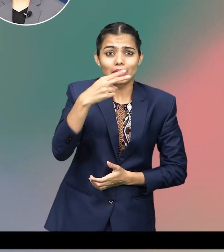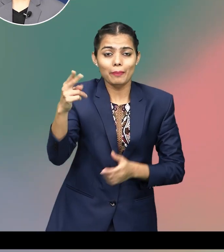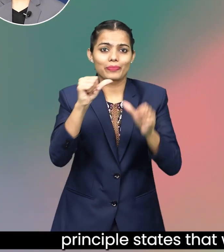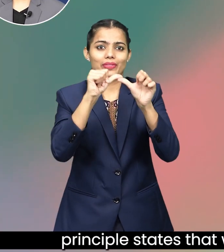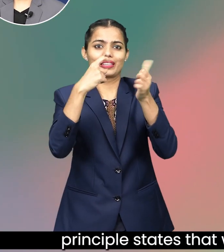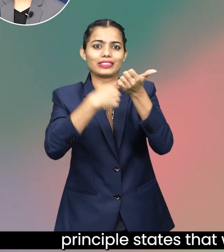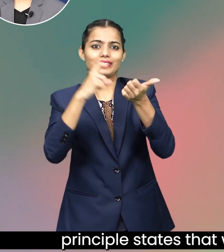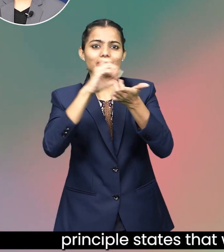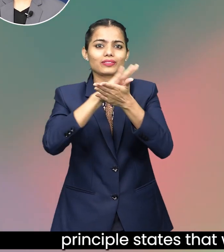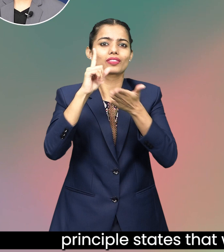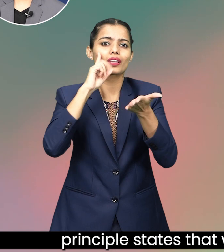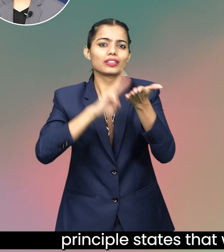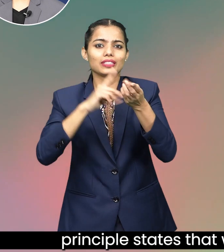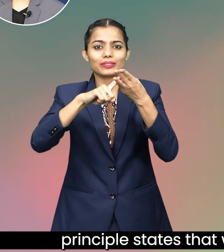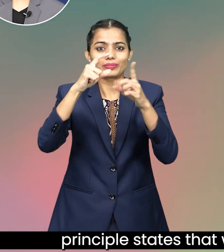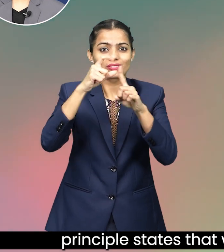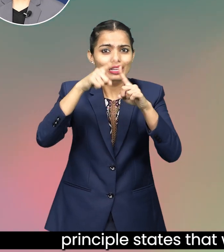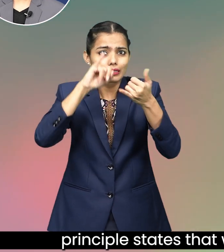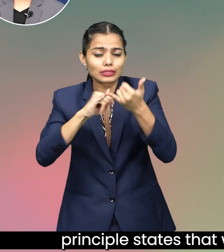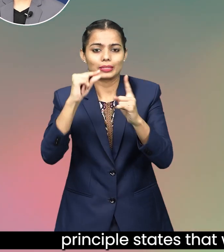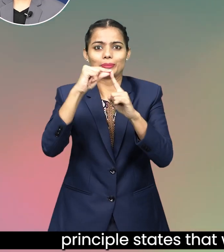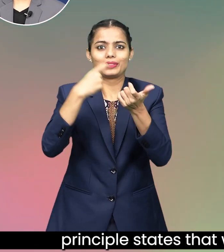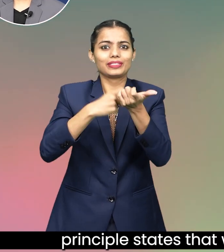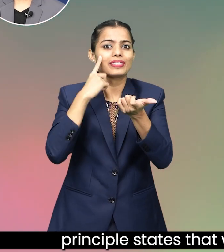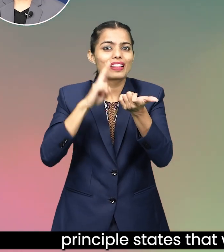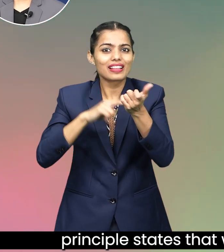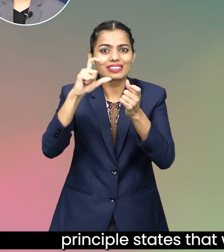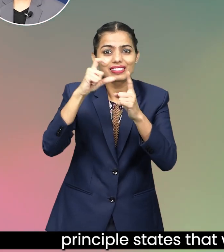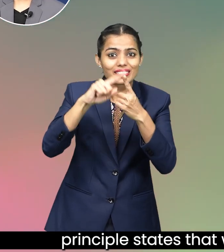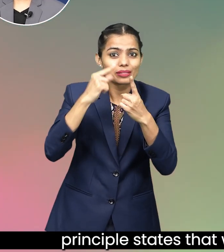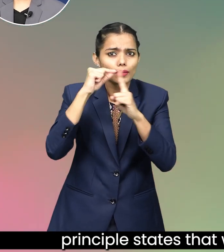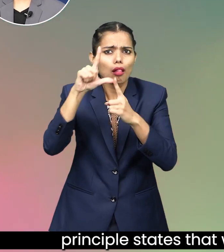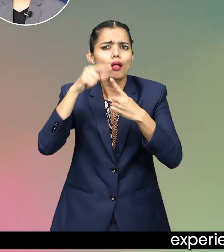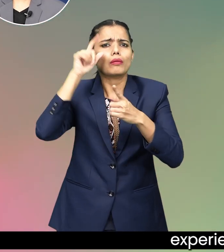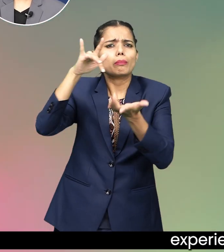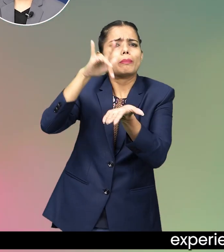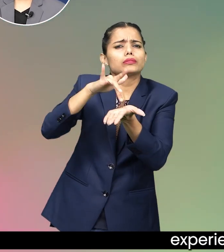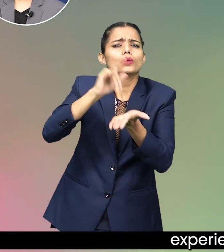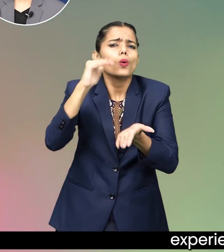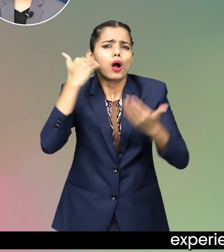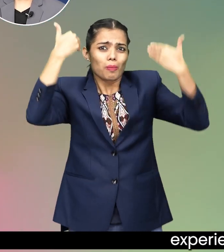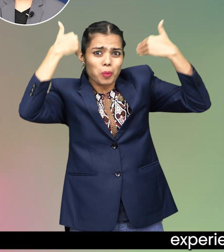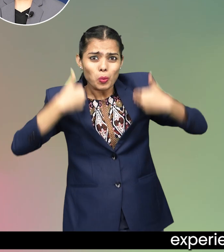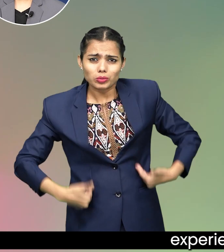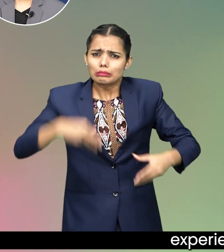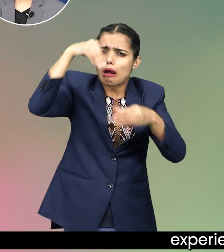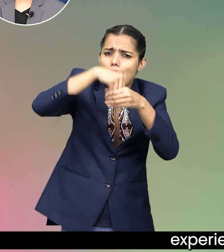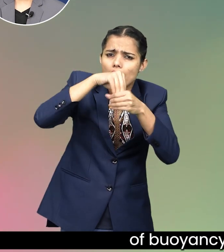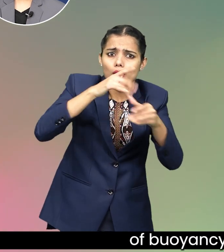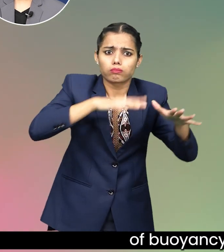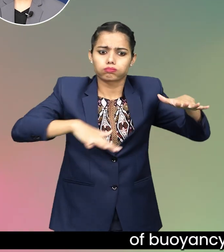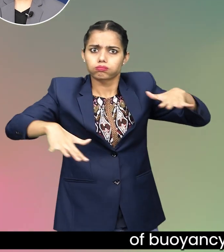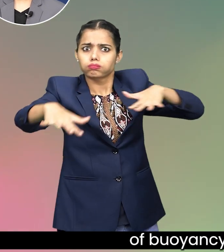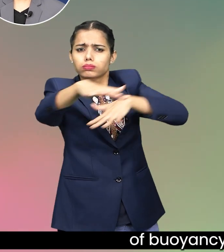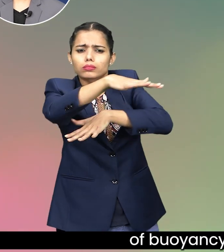Archimedes principle states that when a body is immersed in a fluid it experiences an upward force